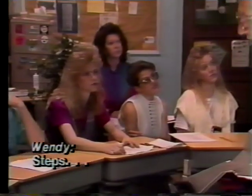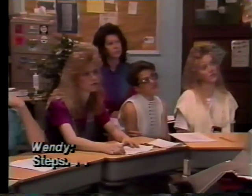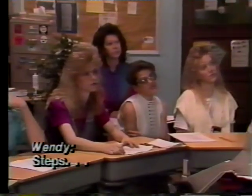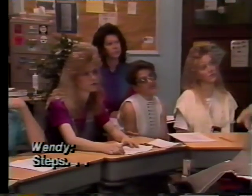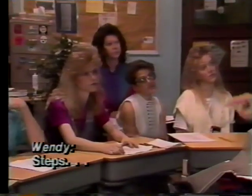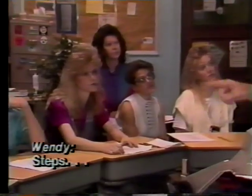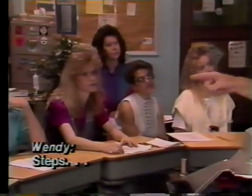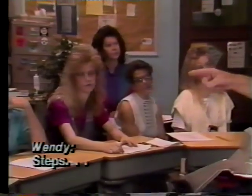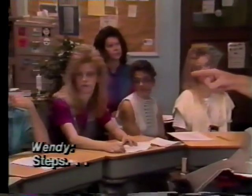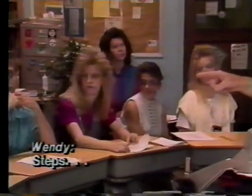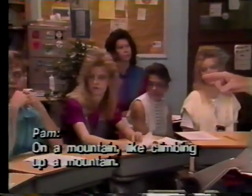On the mouth.